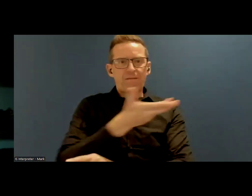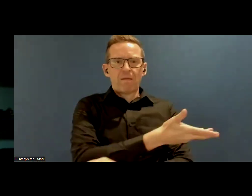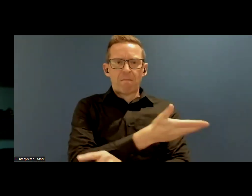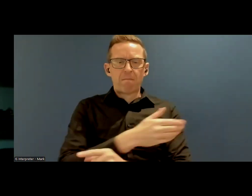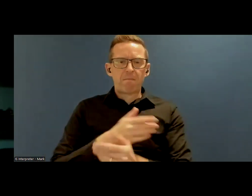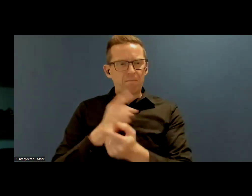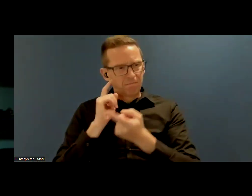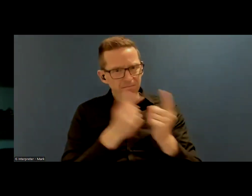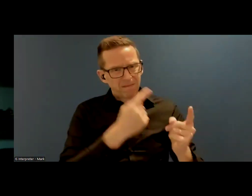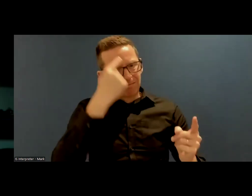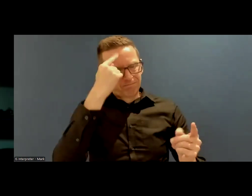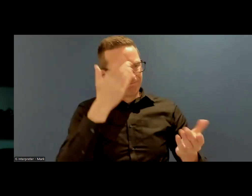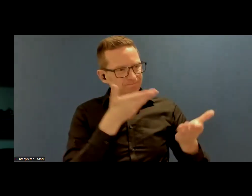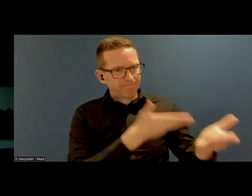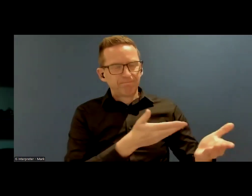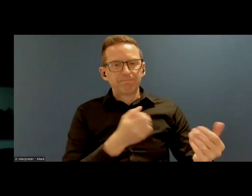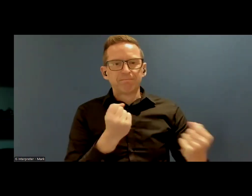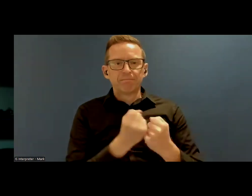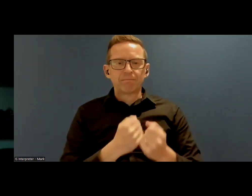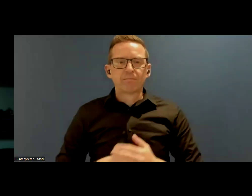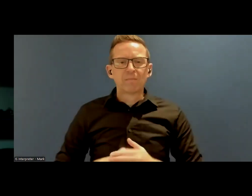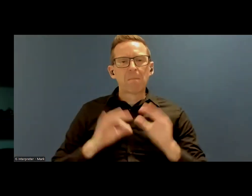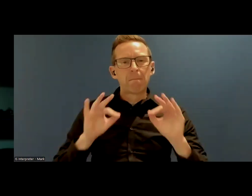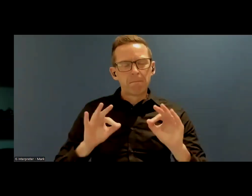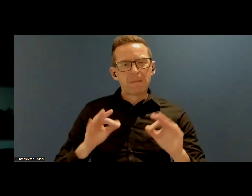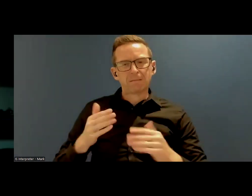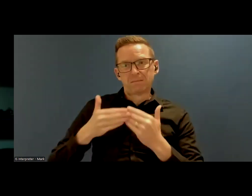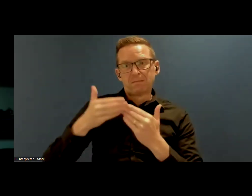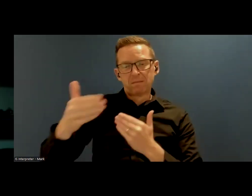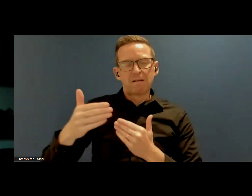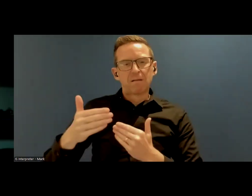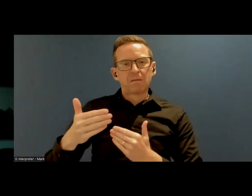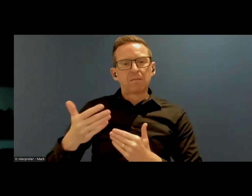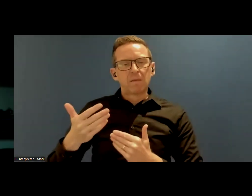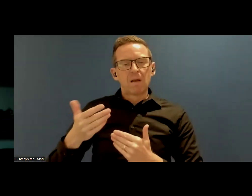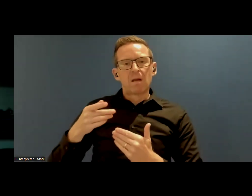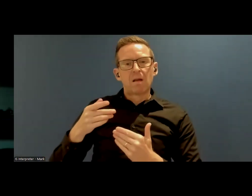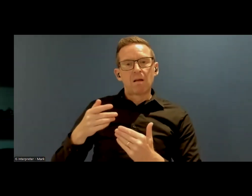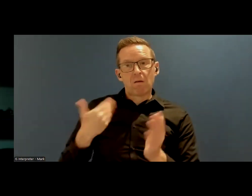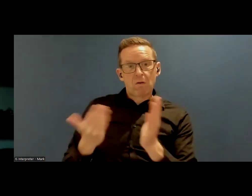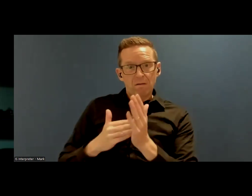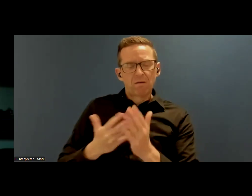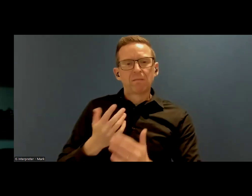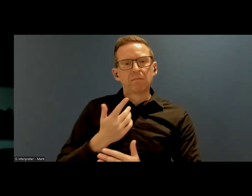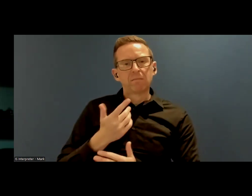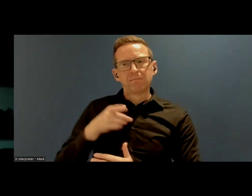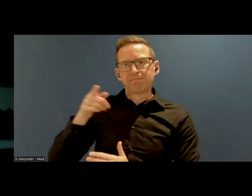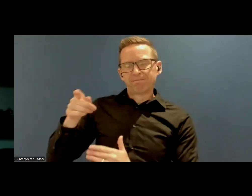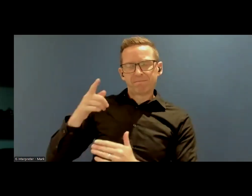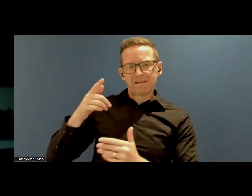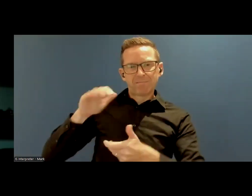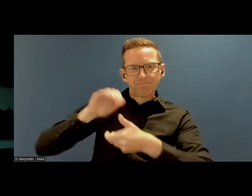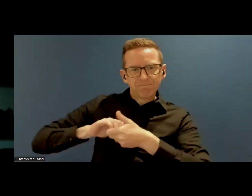strengthen coalitions. So I say that again because it is very important. Bigger organizations supporting the smaller